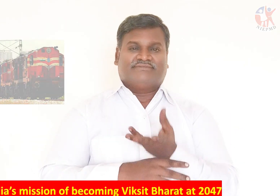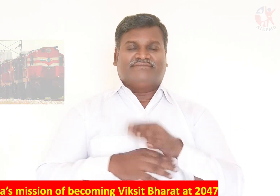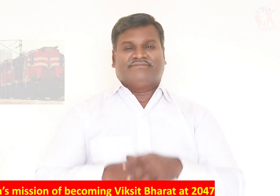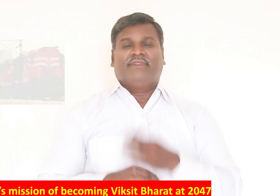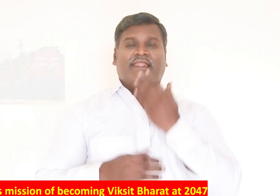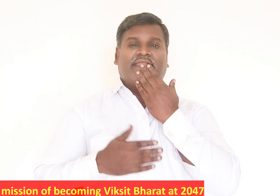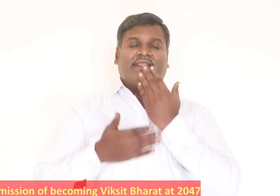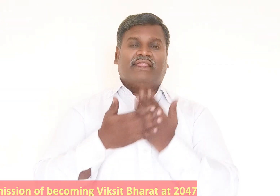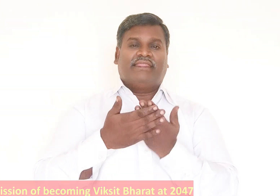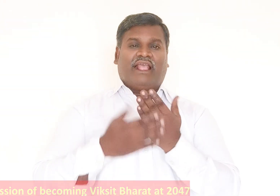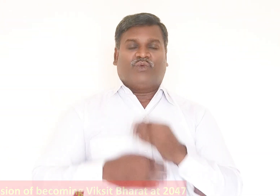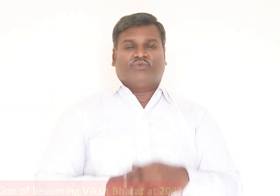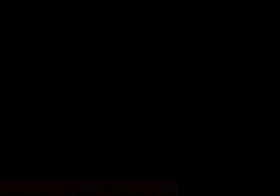thank you